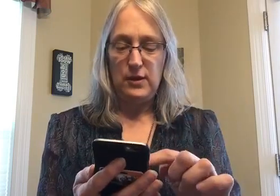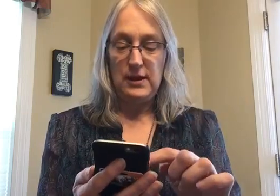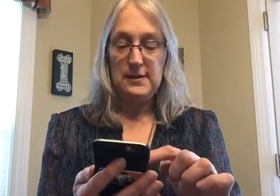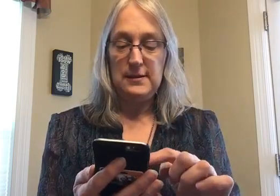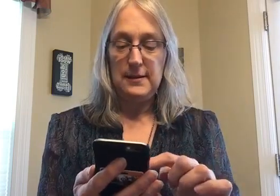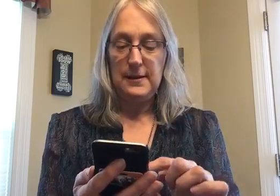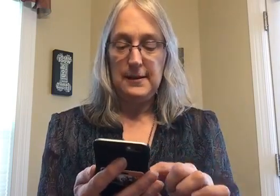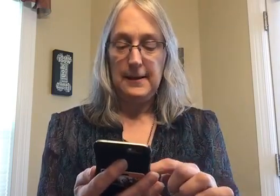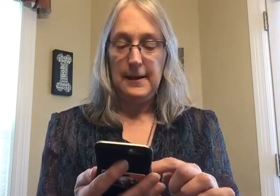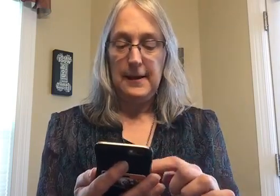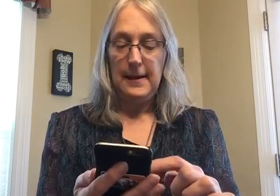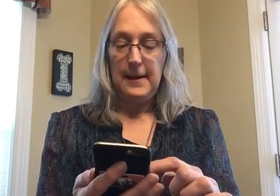things.